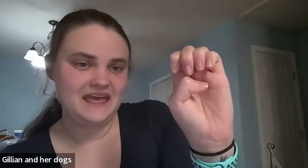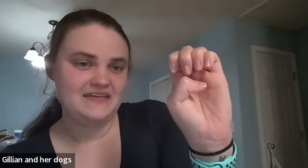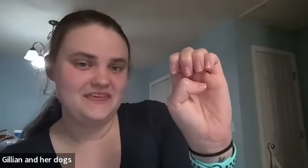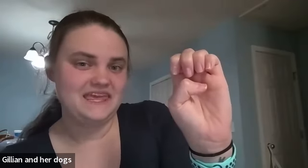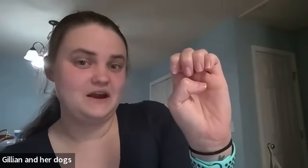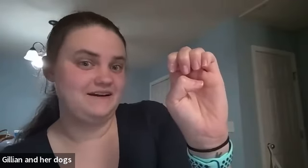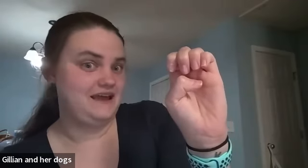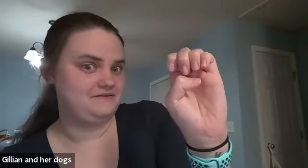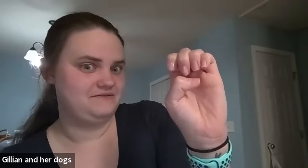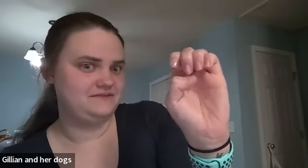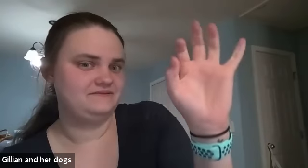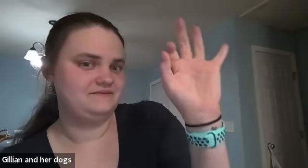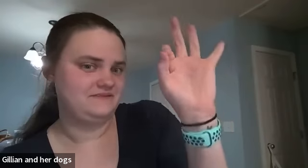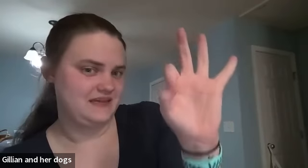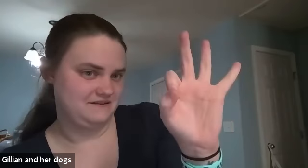and then our F, F.